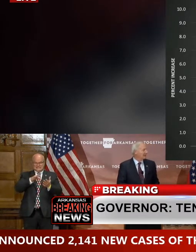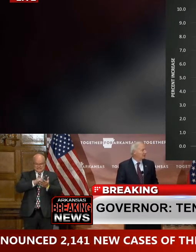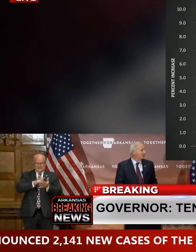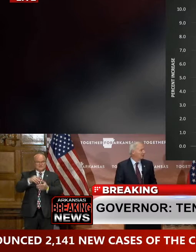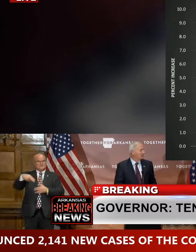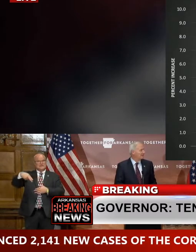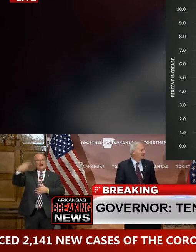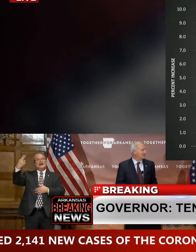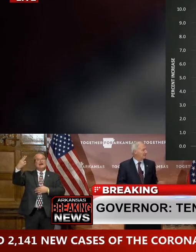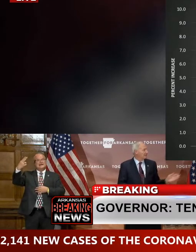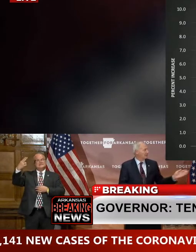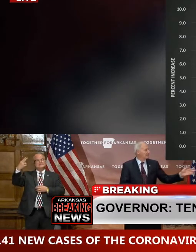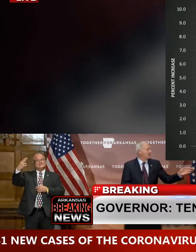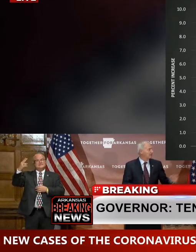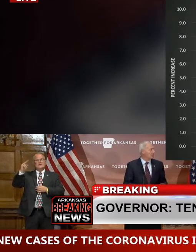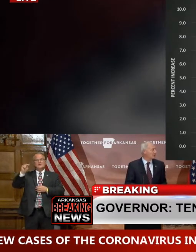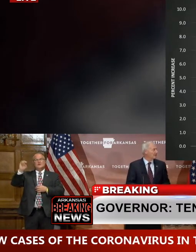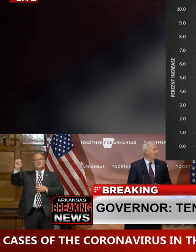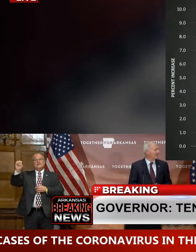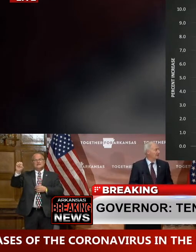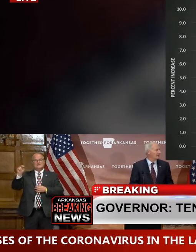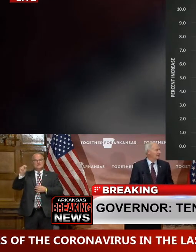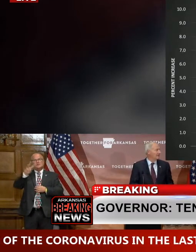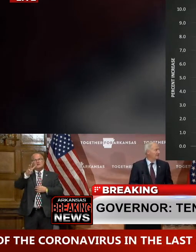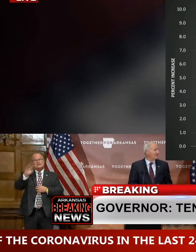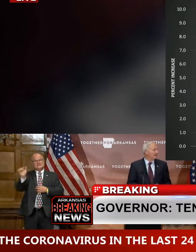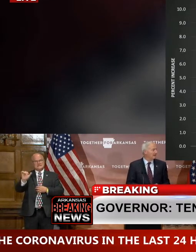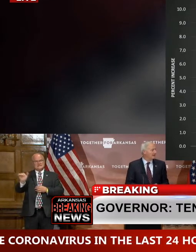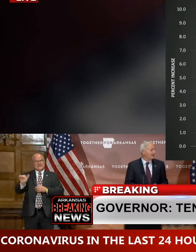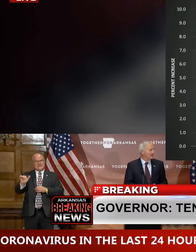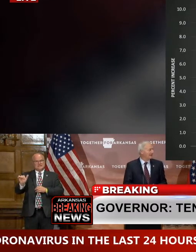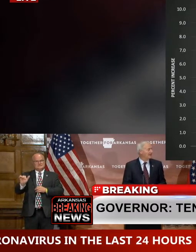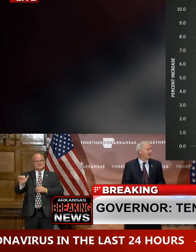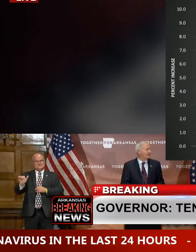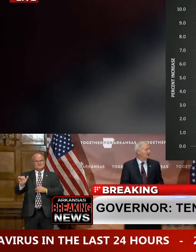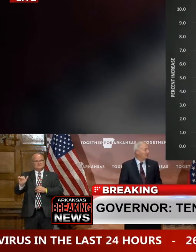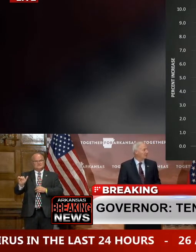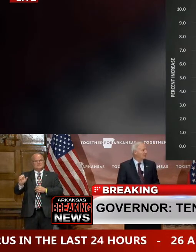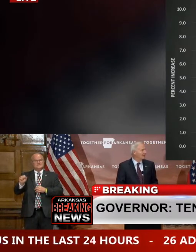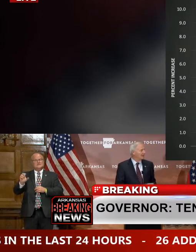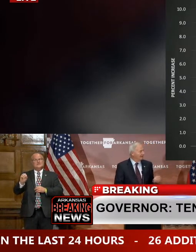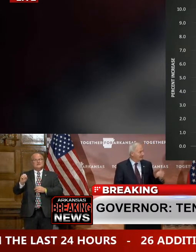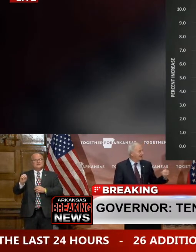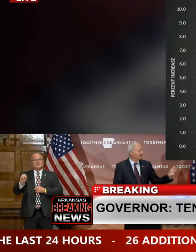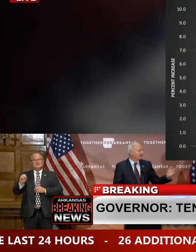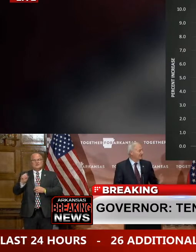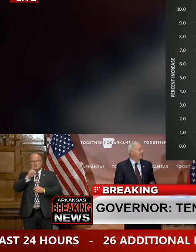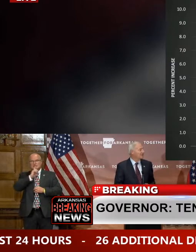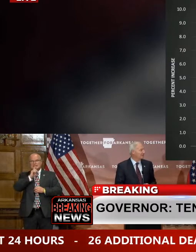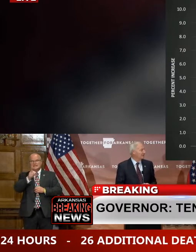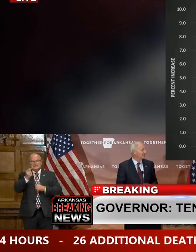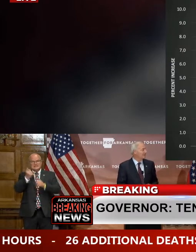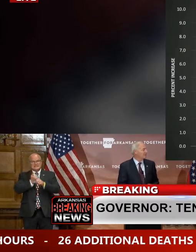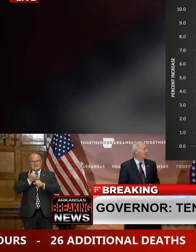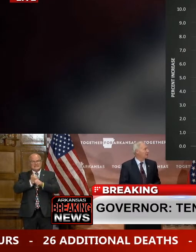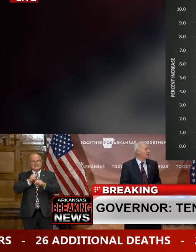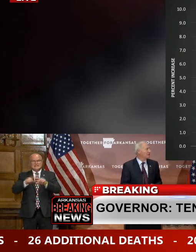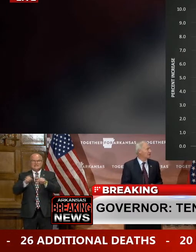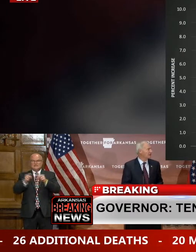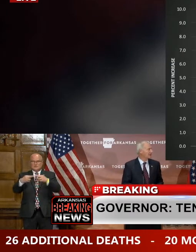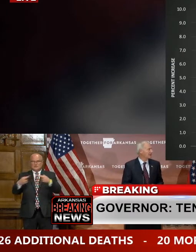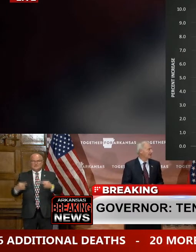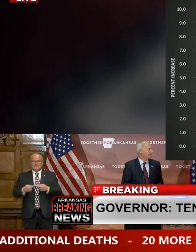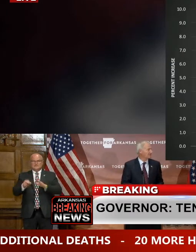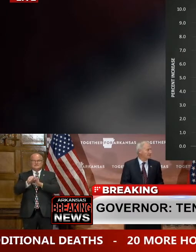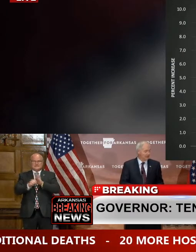a high growth rate, Northeast, Northwest about the same. And so it is in each of the different regions